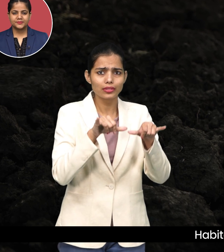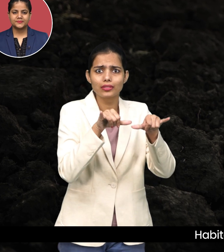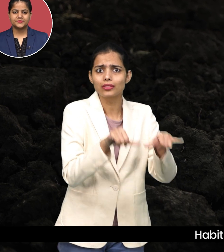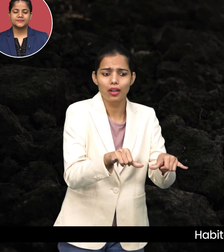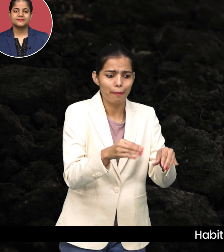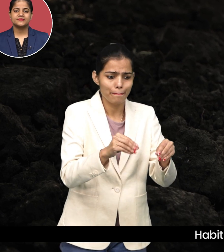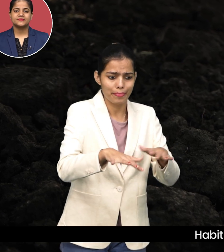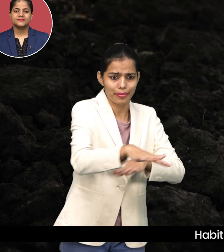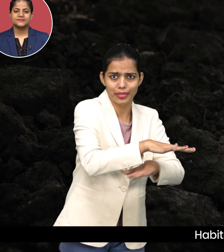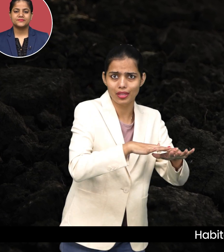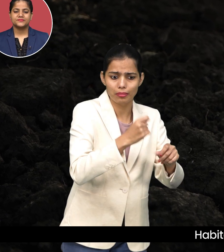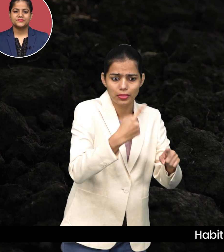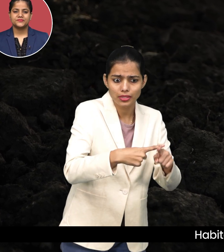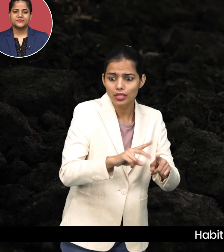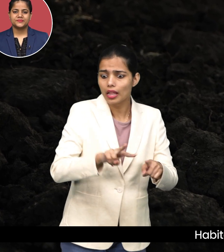habitat,